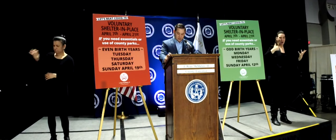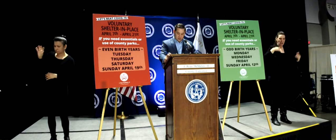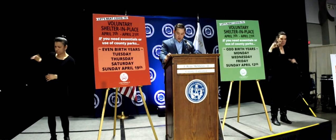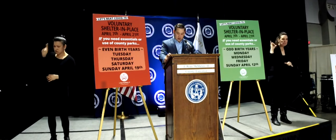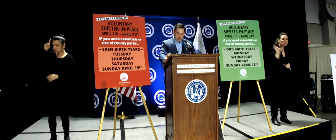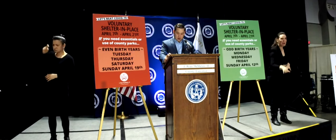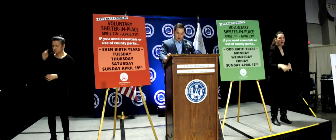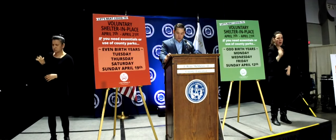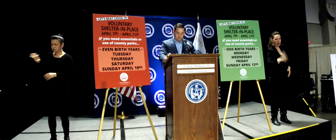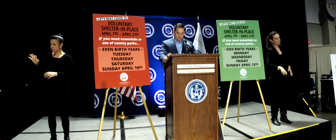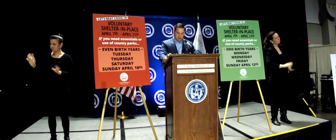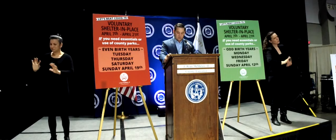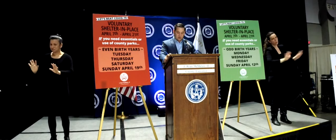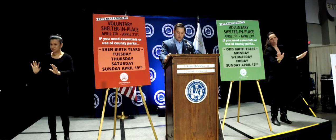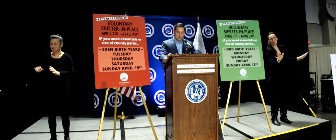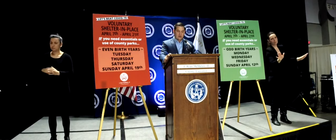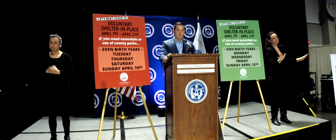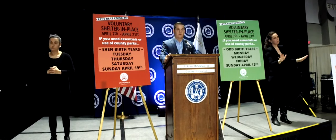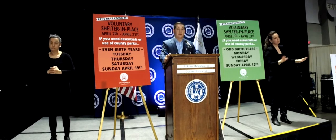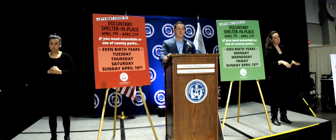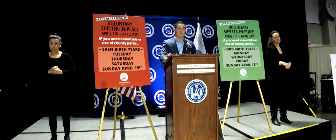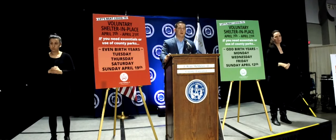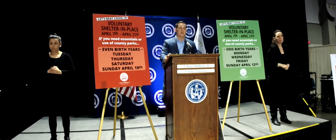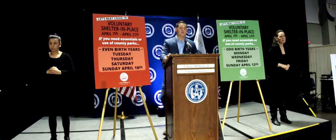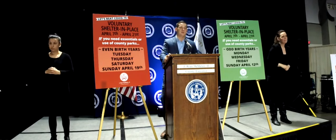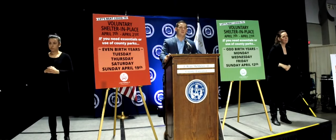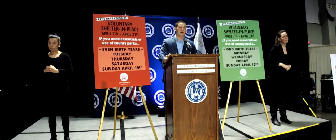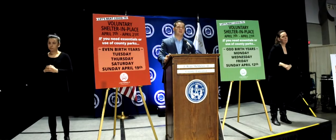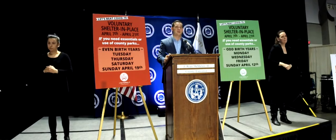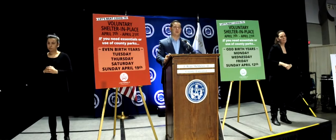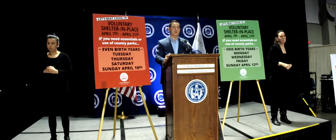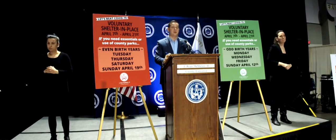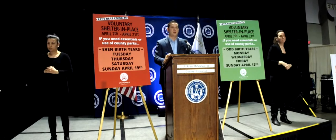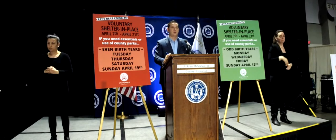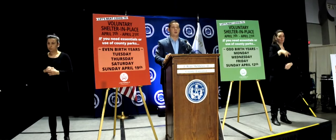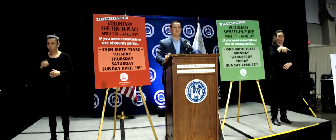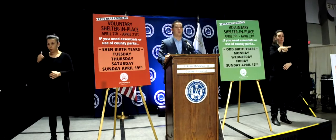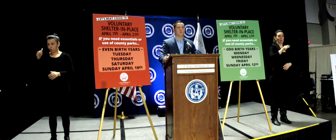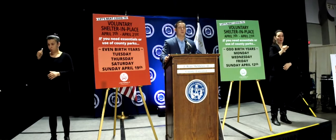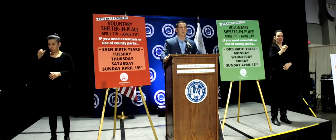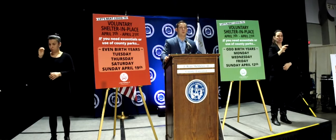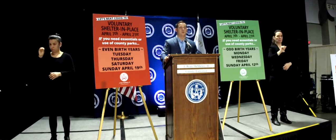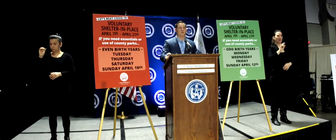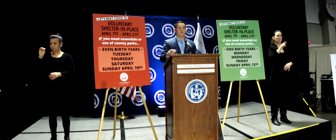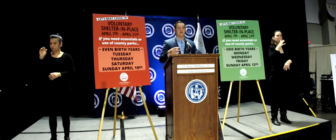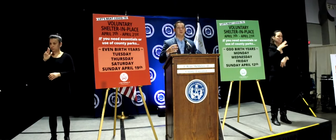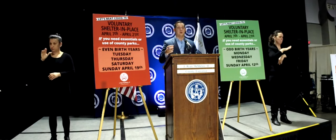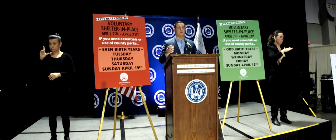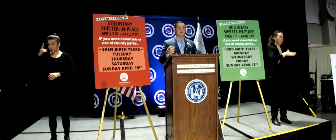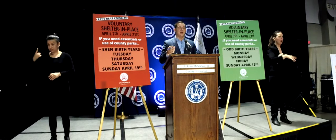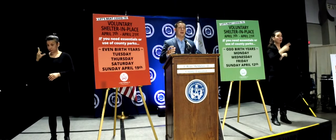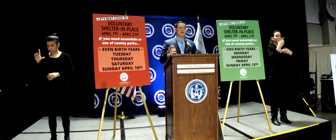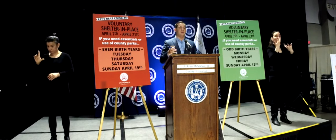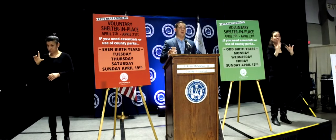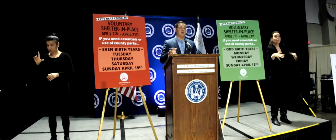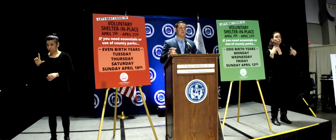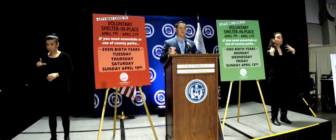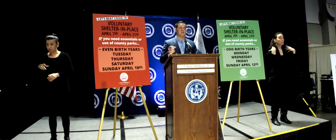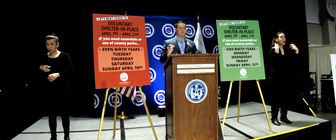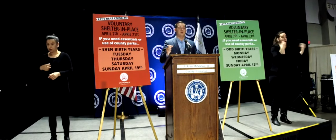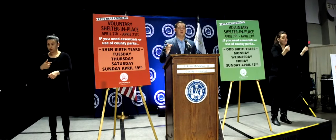upstate. Very thankful for everybody that's volunteered. We have more people who've reached out to us that